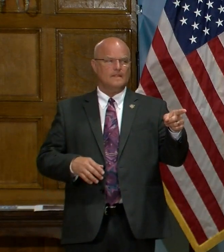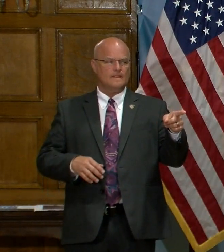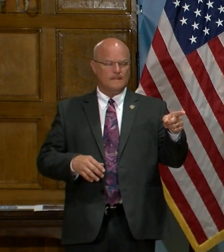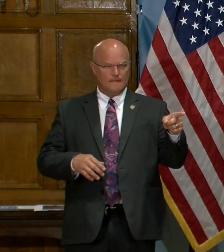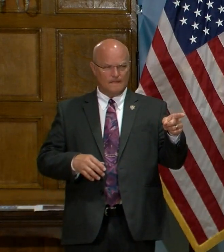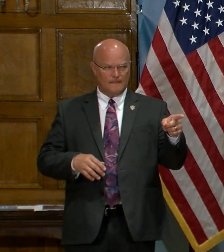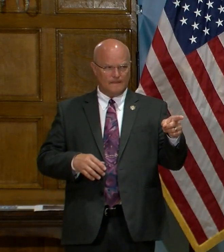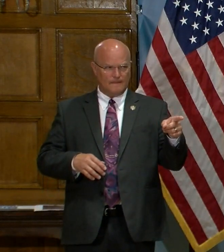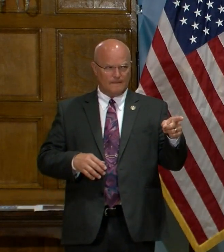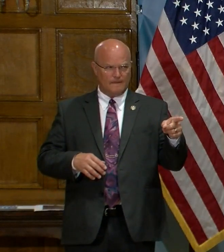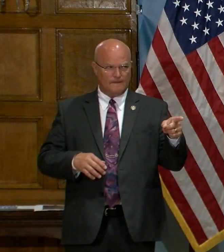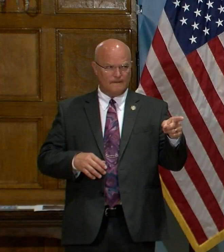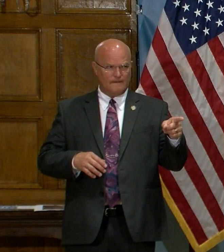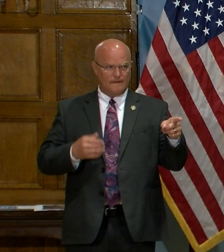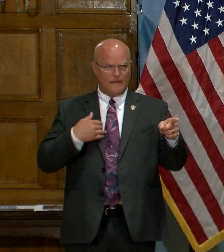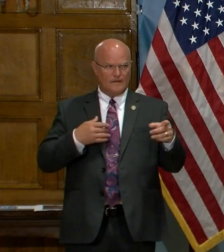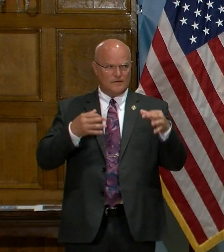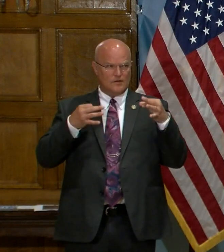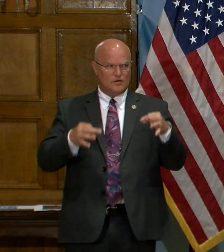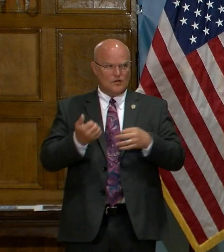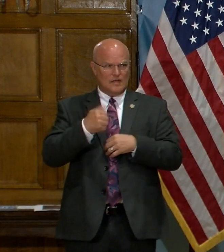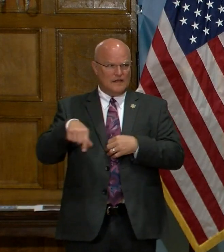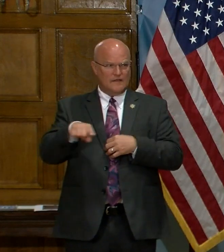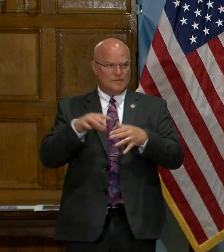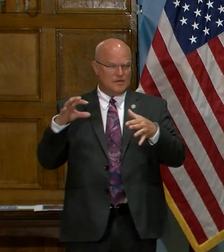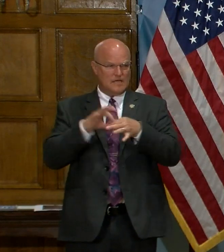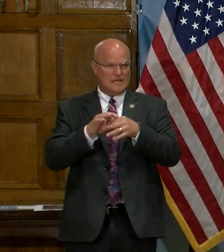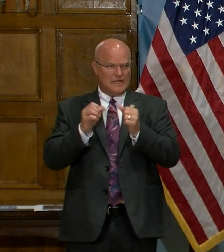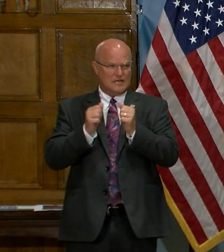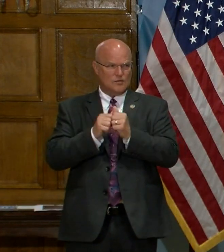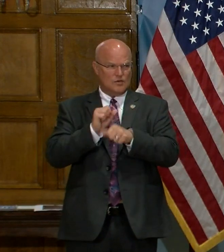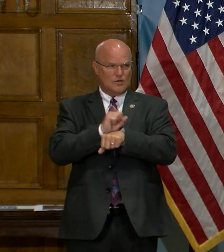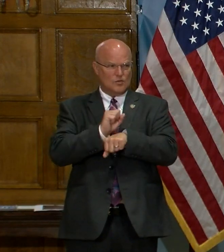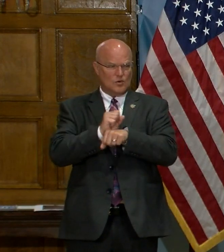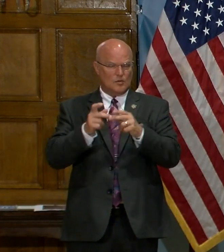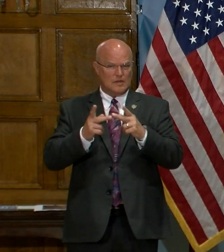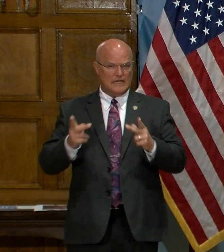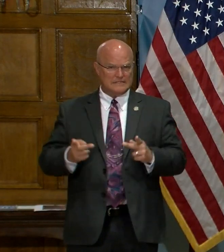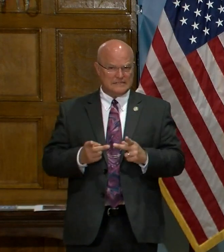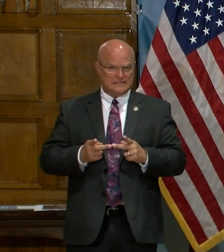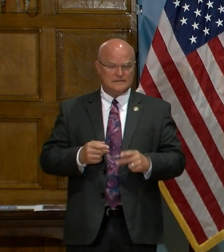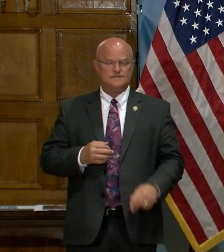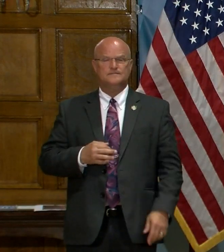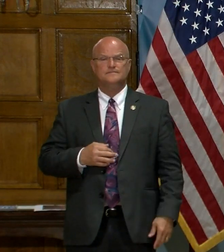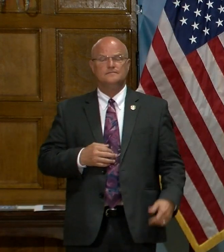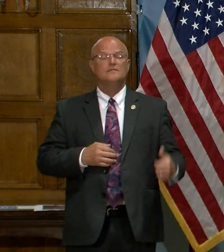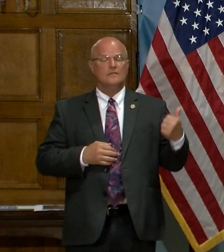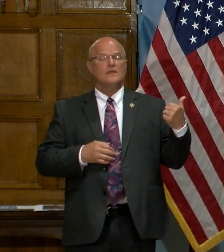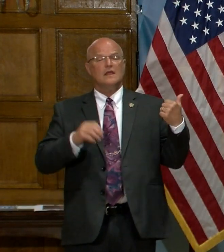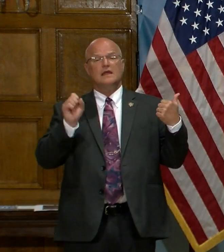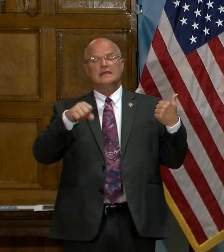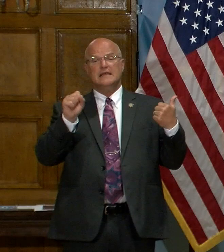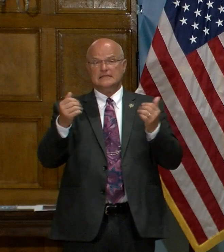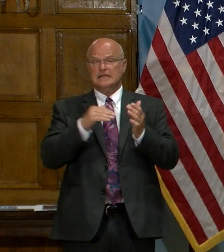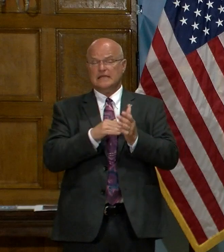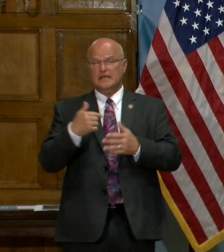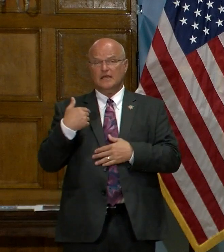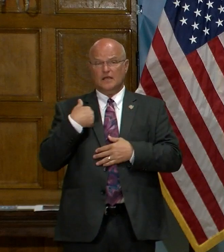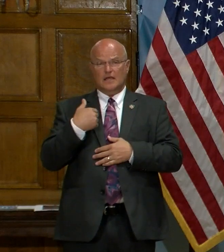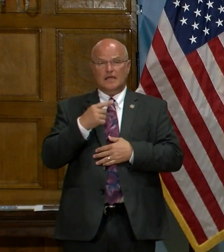cases, have you determined if any of them are connected with workplaces? Yes.